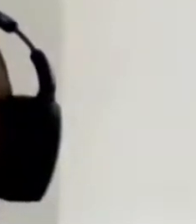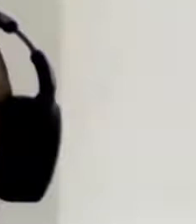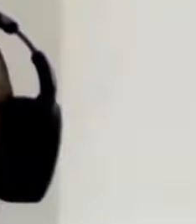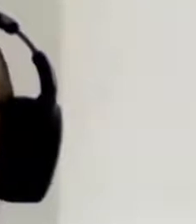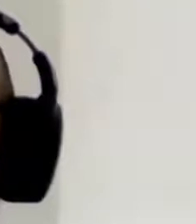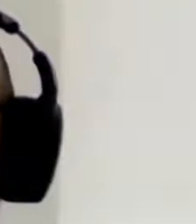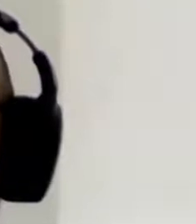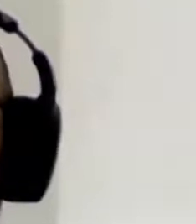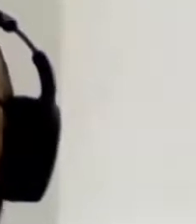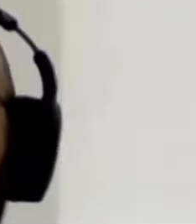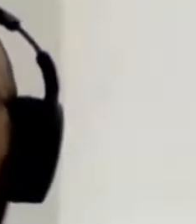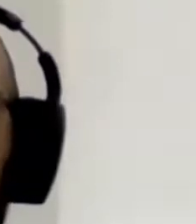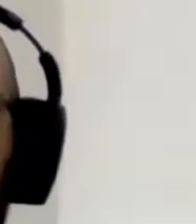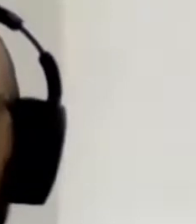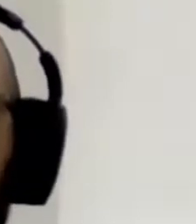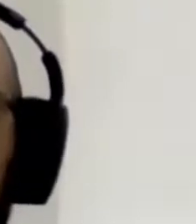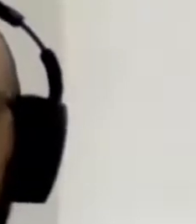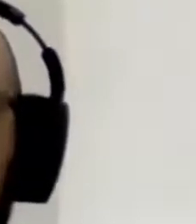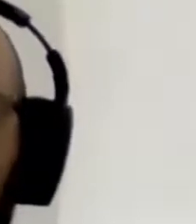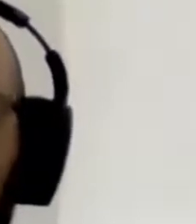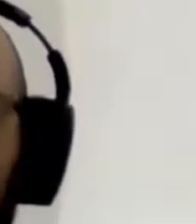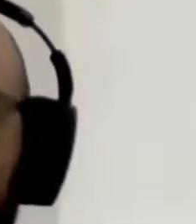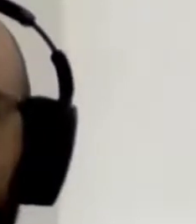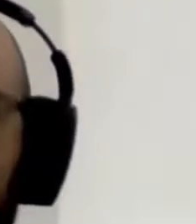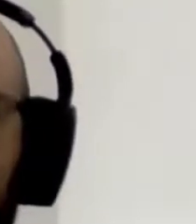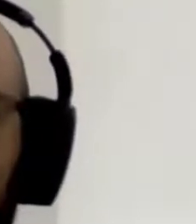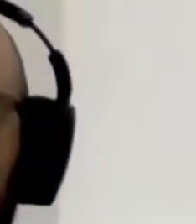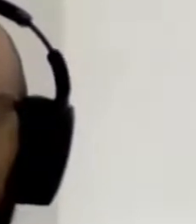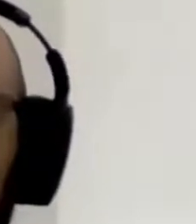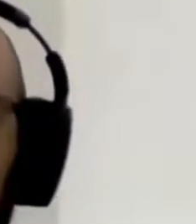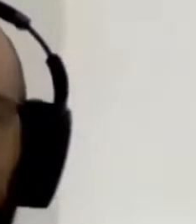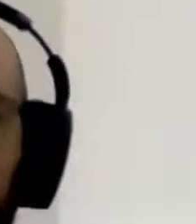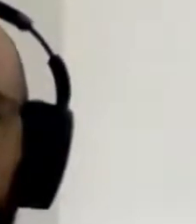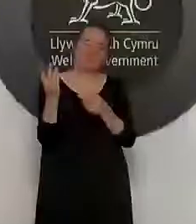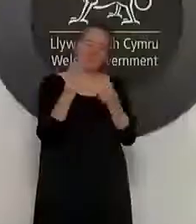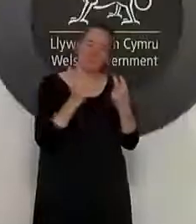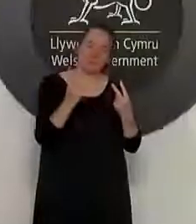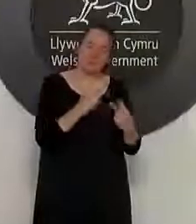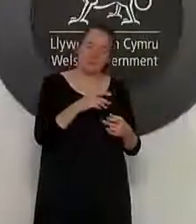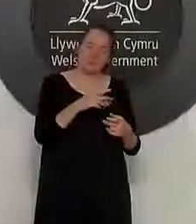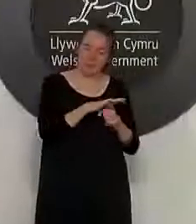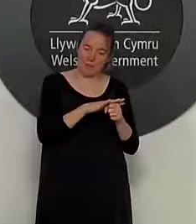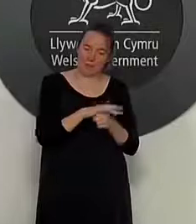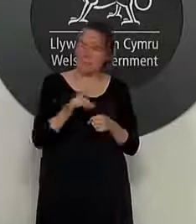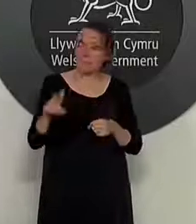beyond tourist areas, and will rent caps be a consideration?